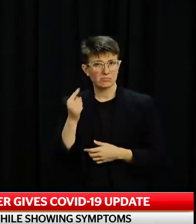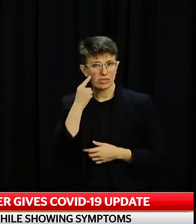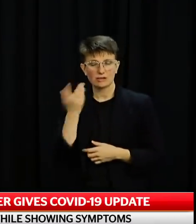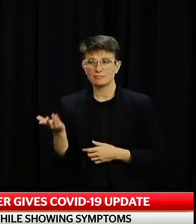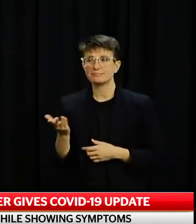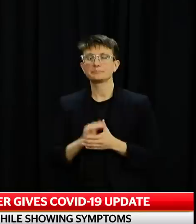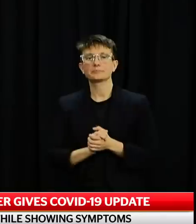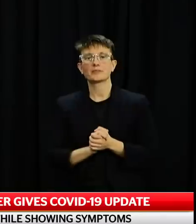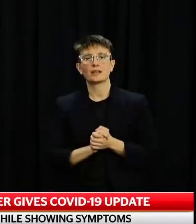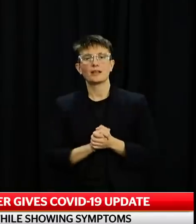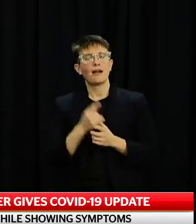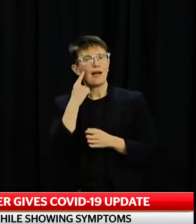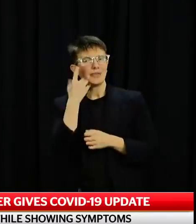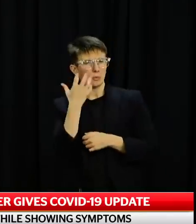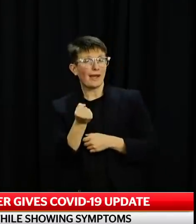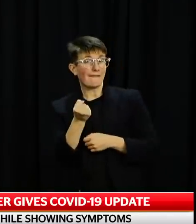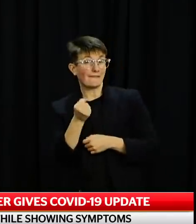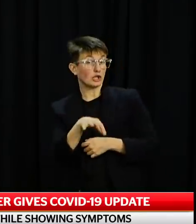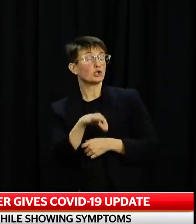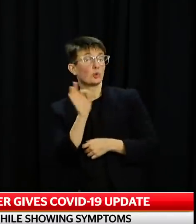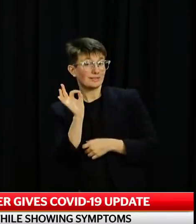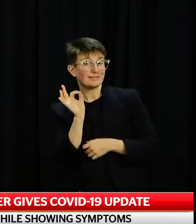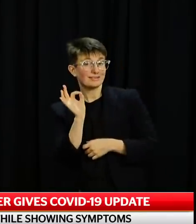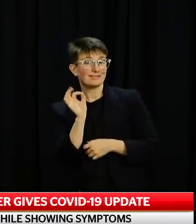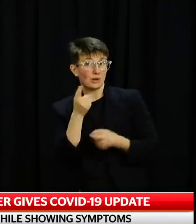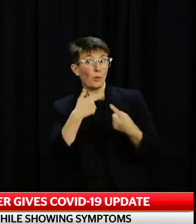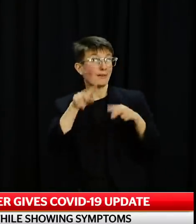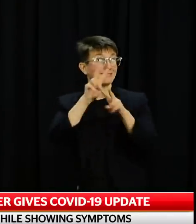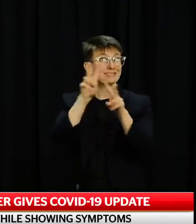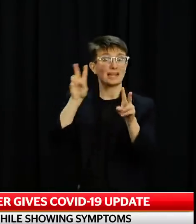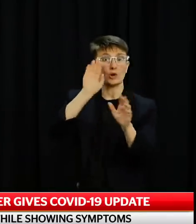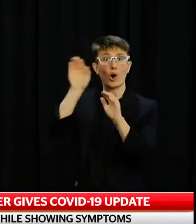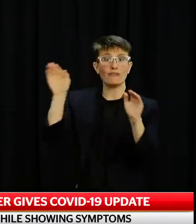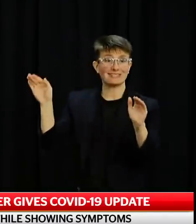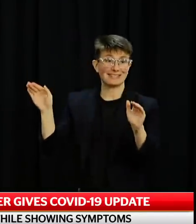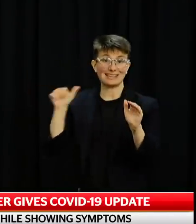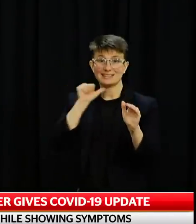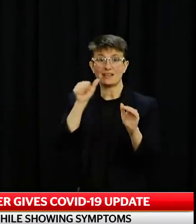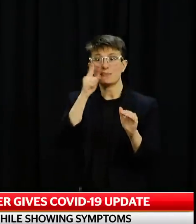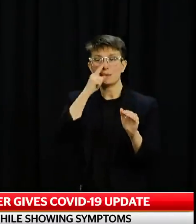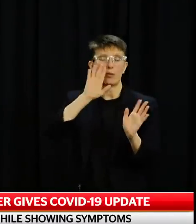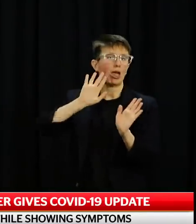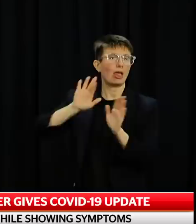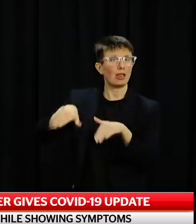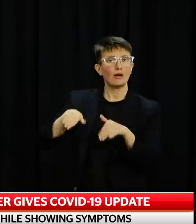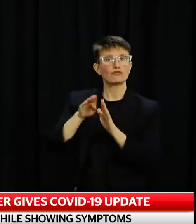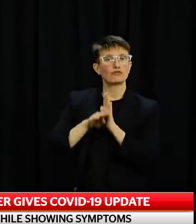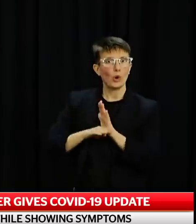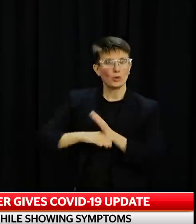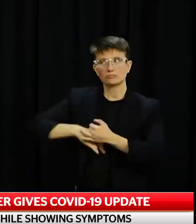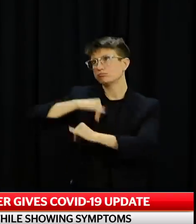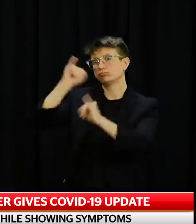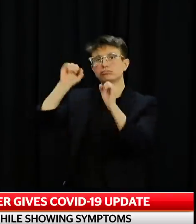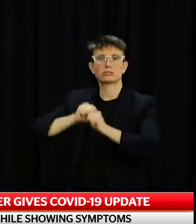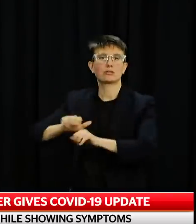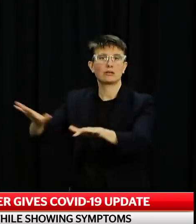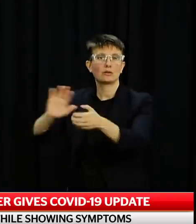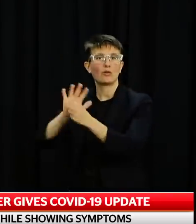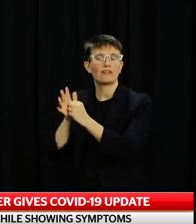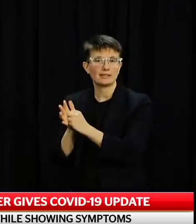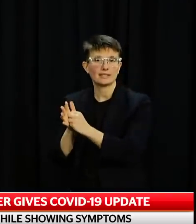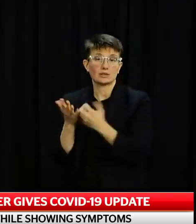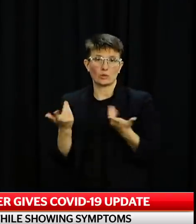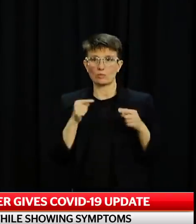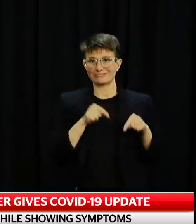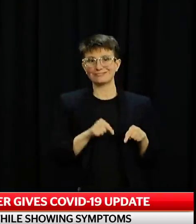we don't get this right. I think we know what we need to do to get back to where we've been, and I'm really confident that New Zealanders will step up to that. Do you bring the Defence